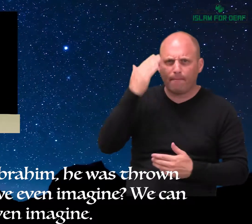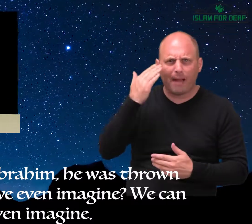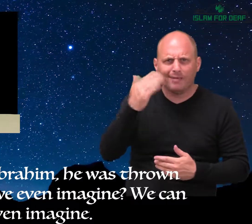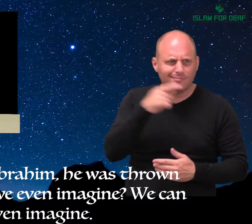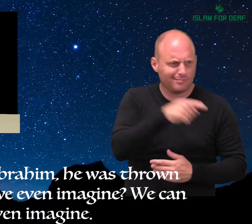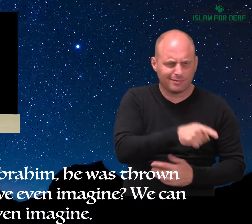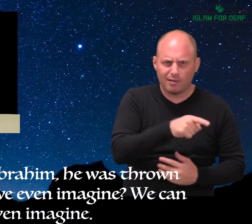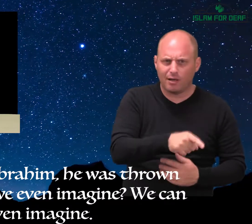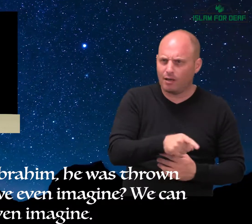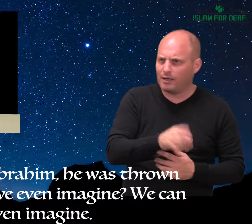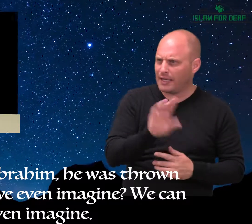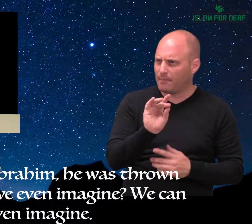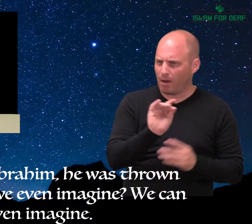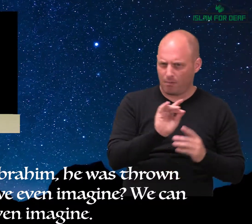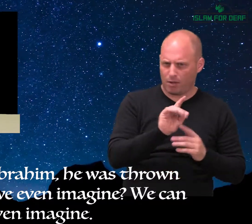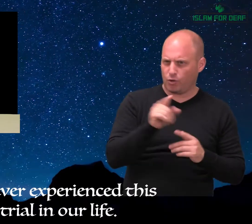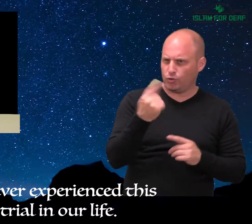imagine.